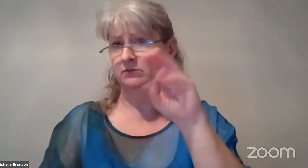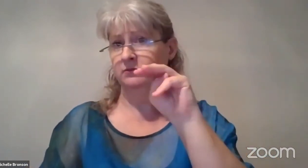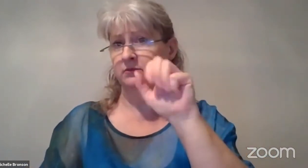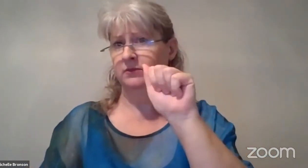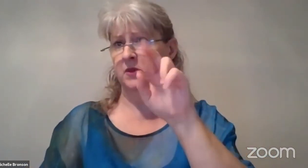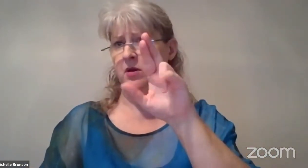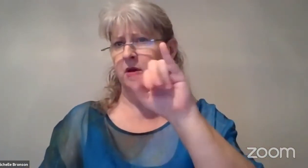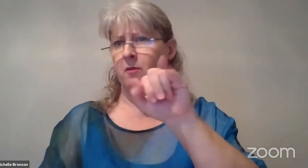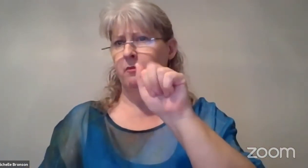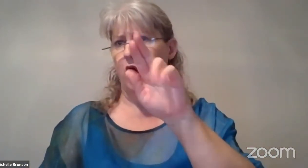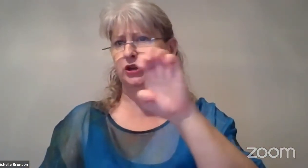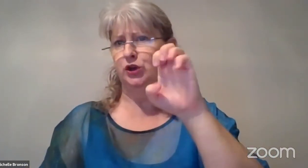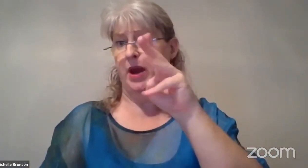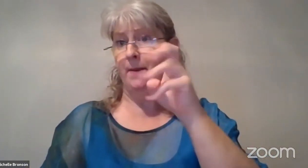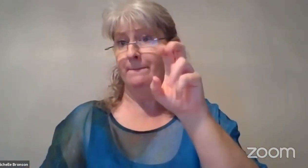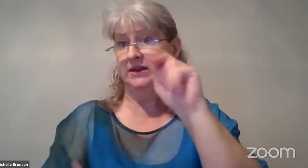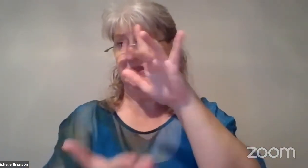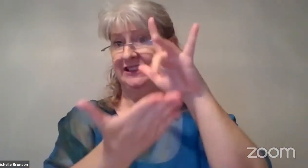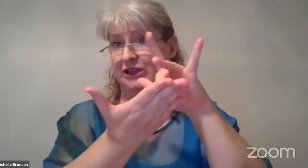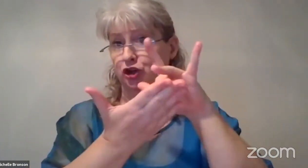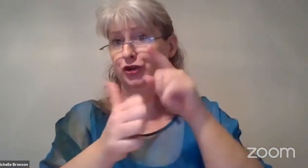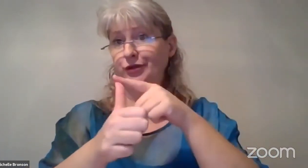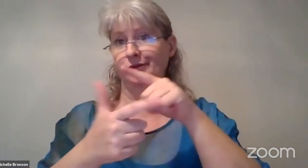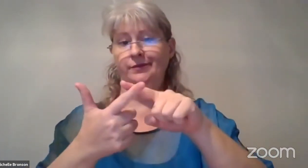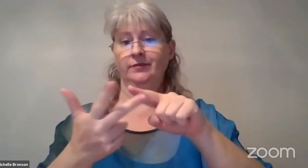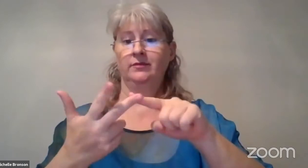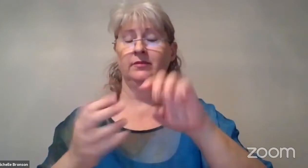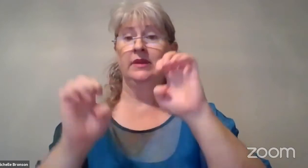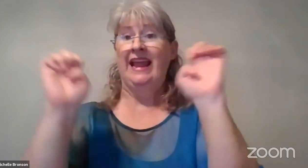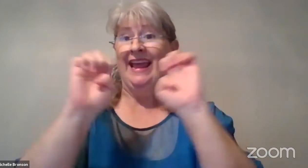is DHHSC, Marjorie Mason Center,